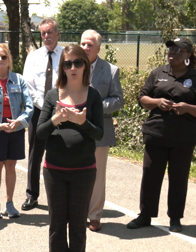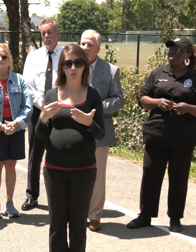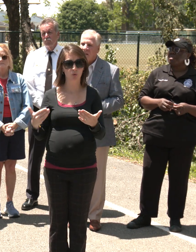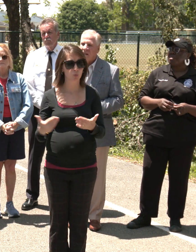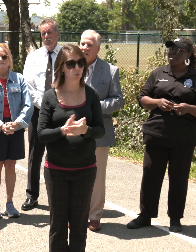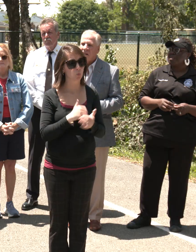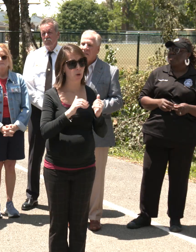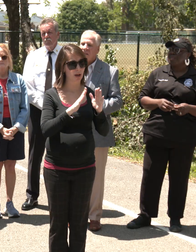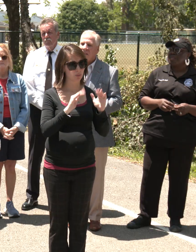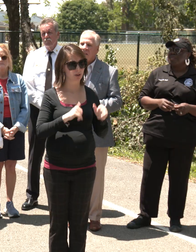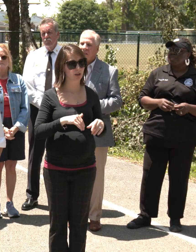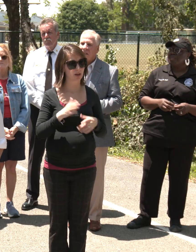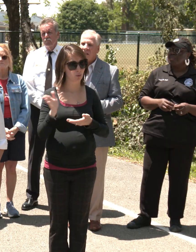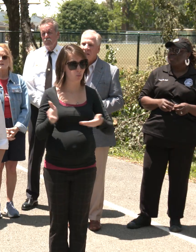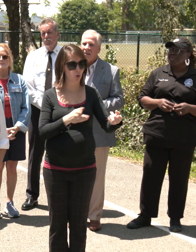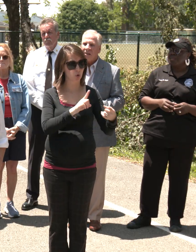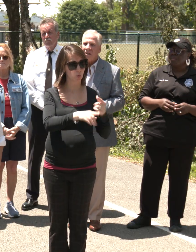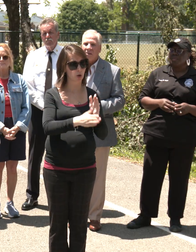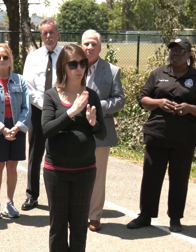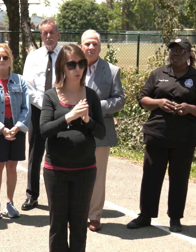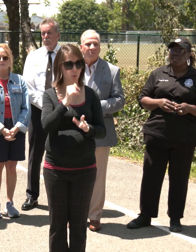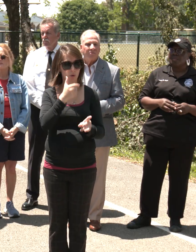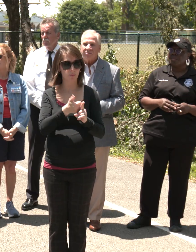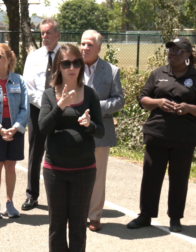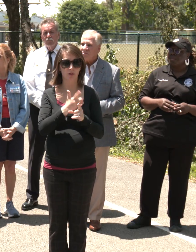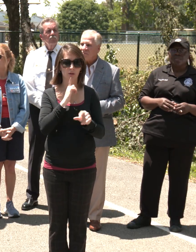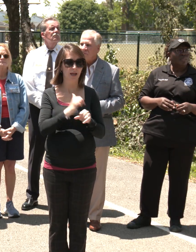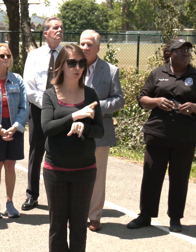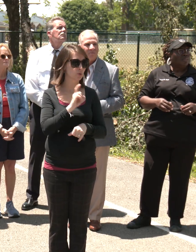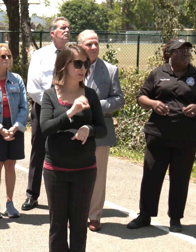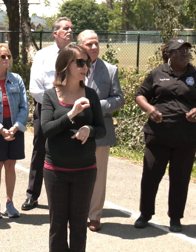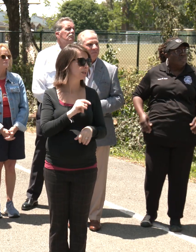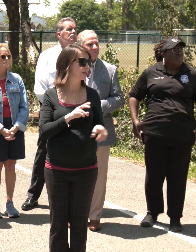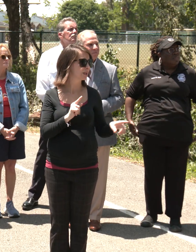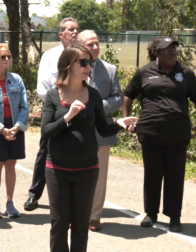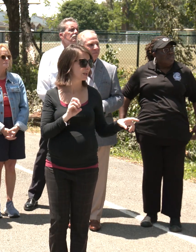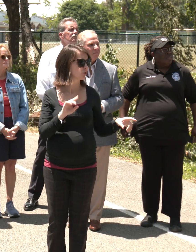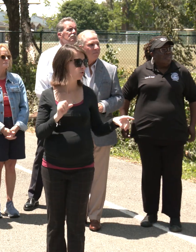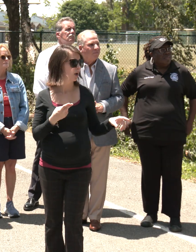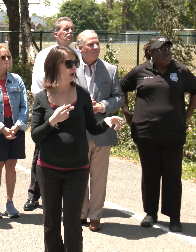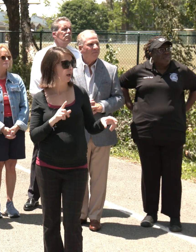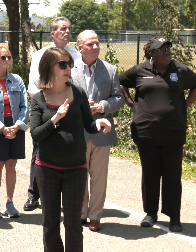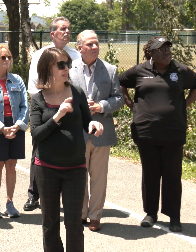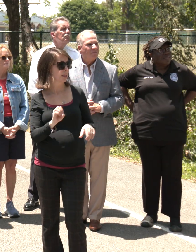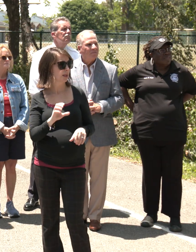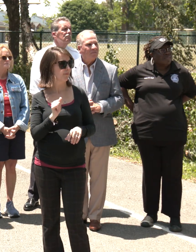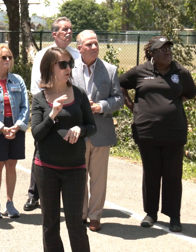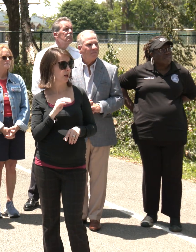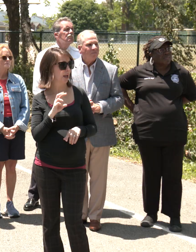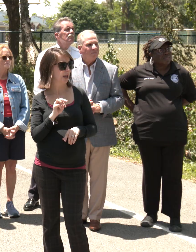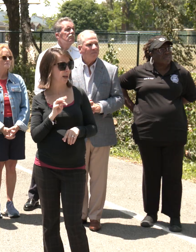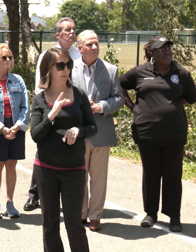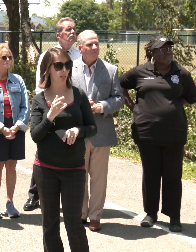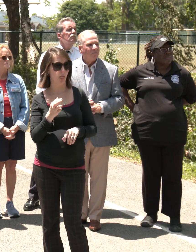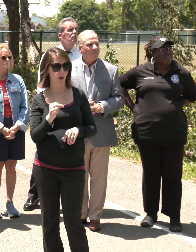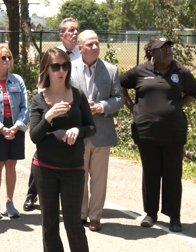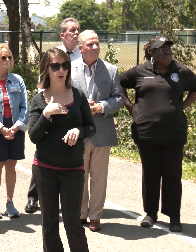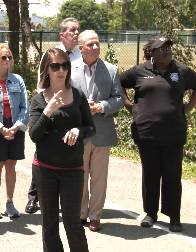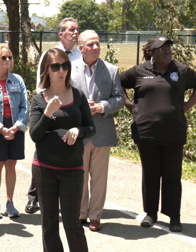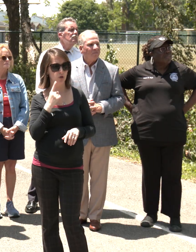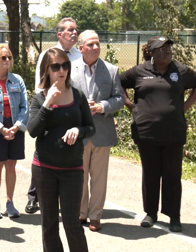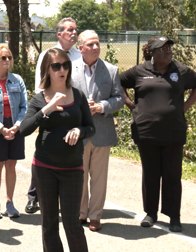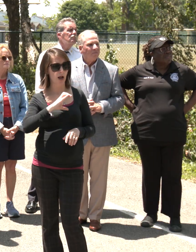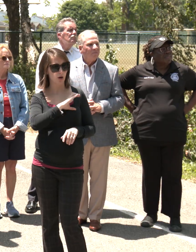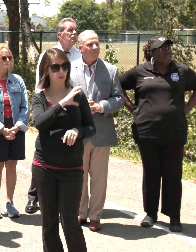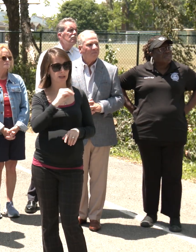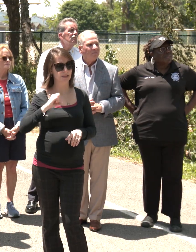amenities to a community that so badly needs it. I don't know your name. Keisha Lee with Annie Malone. My question is for Senator and also Congressman